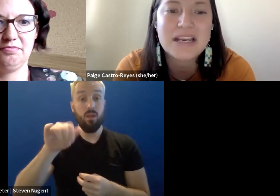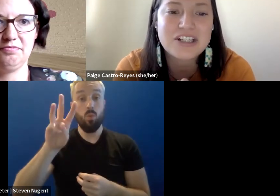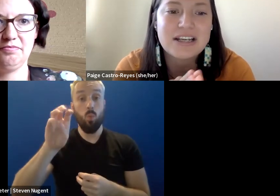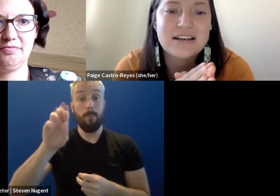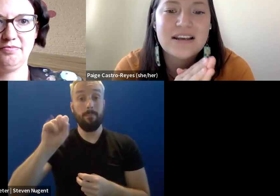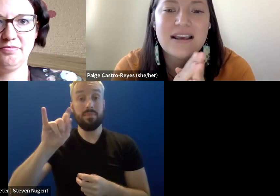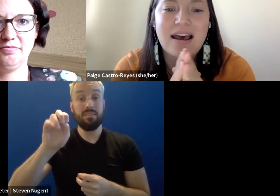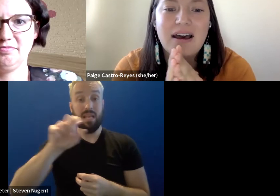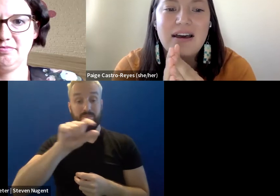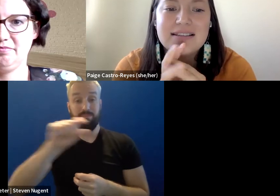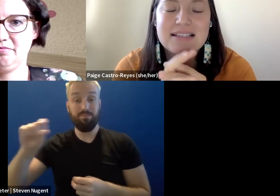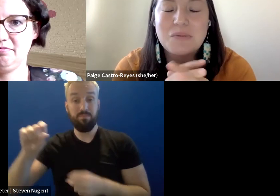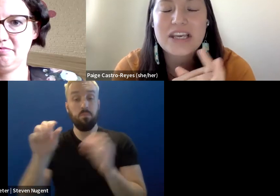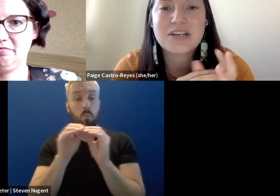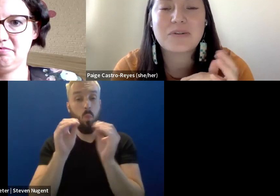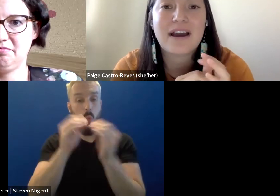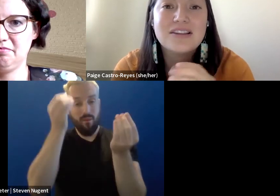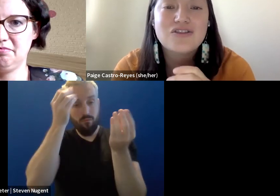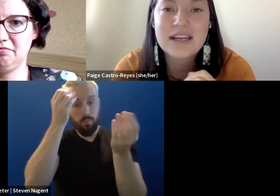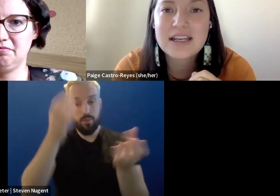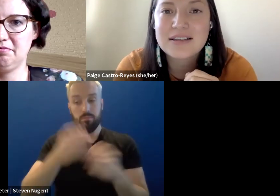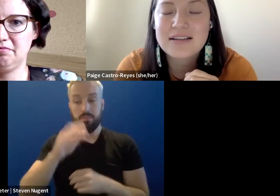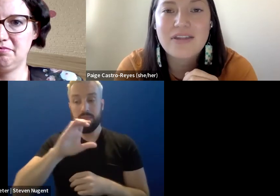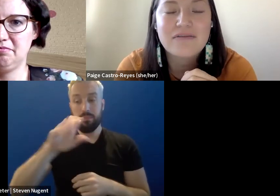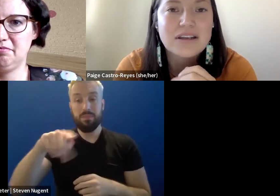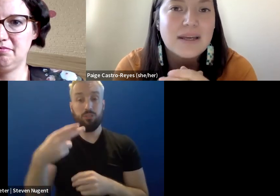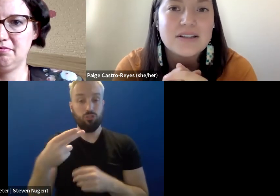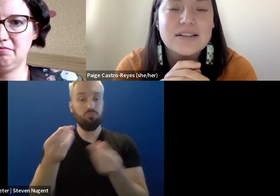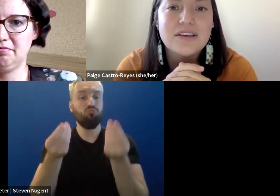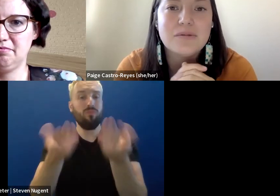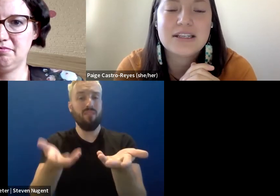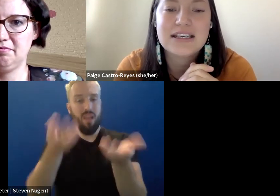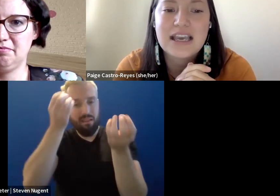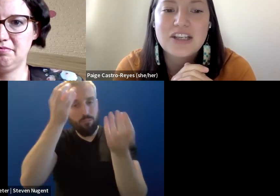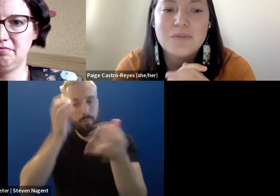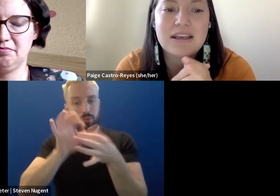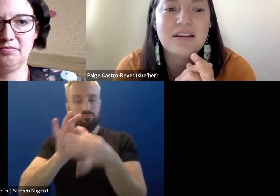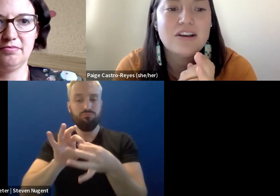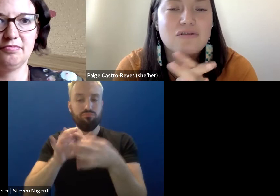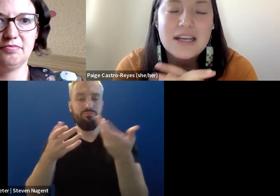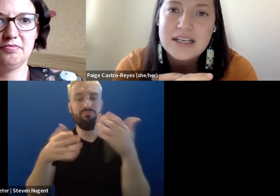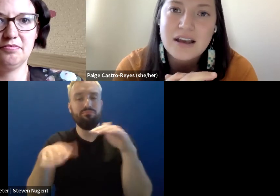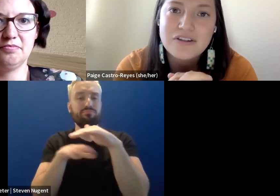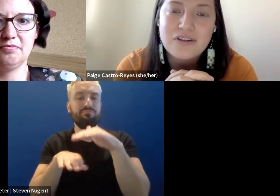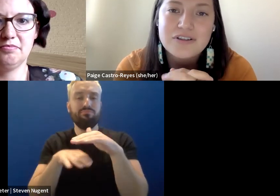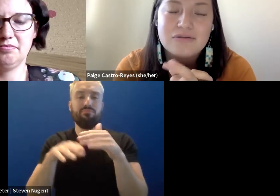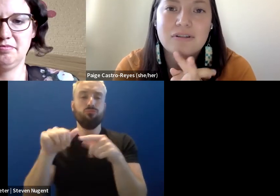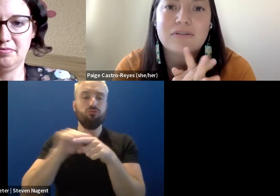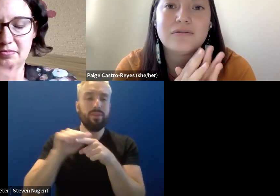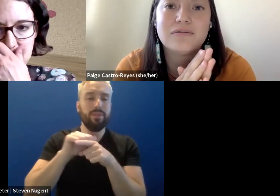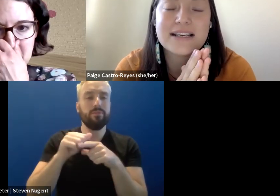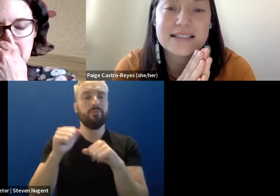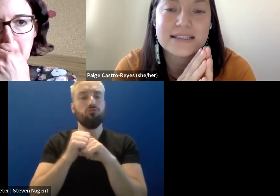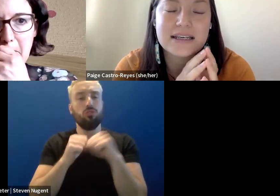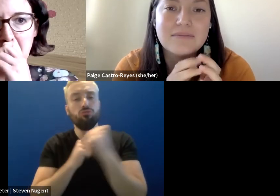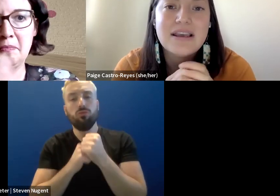more information. CCPH provides trainings on the fundamentals of community engagement, trainings on